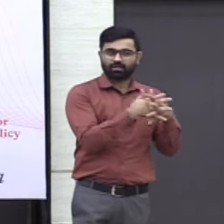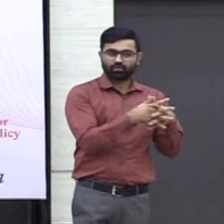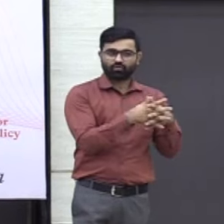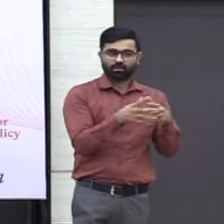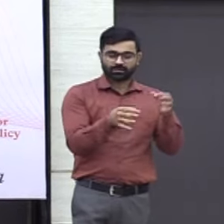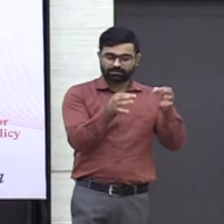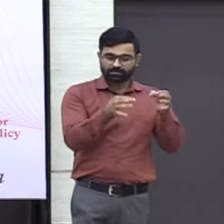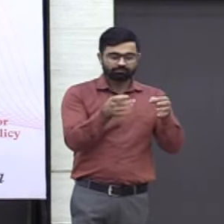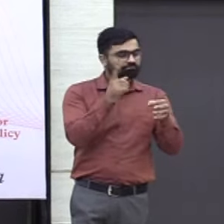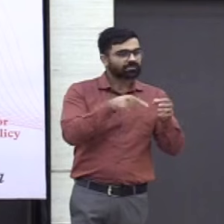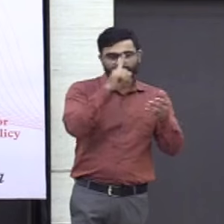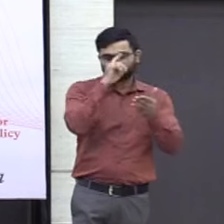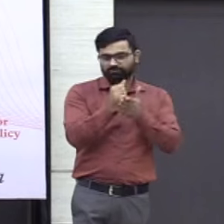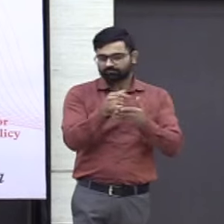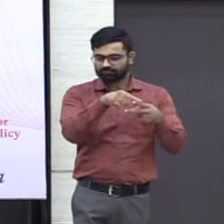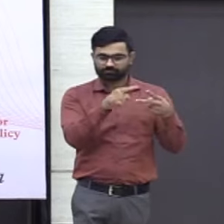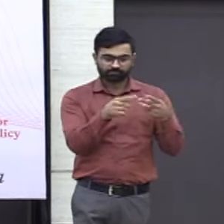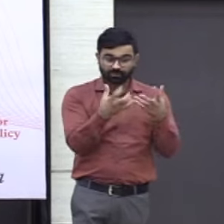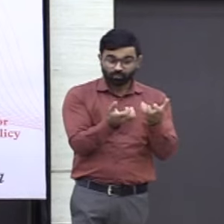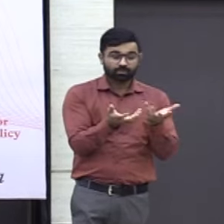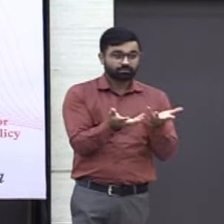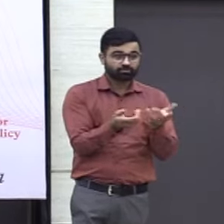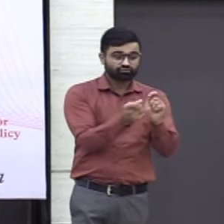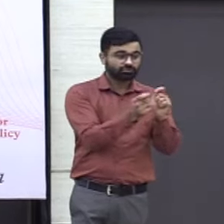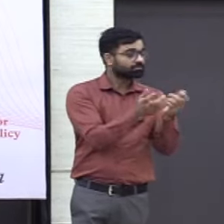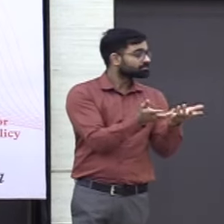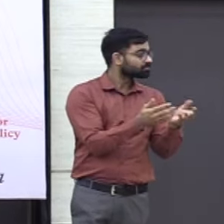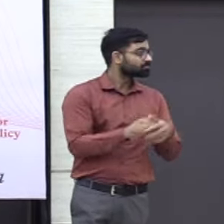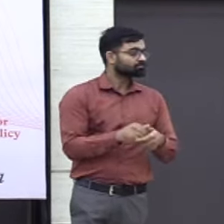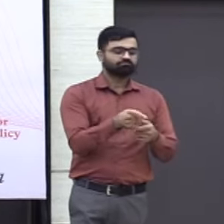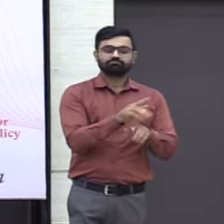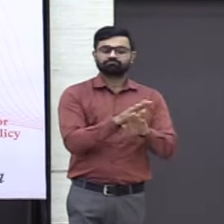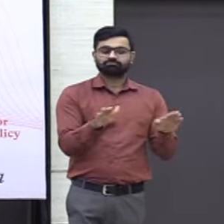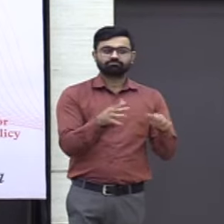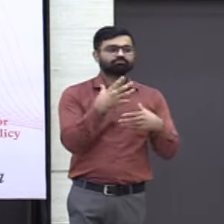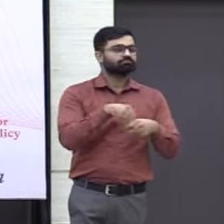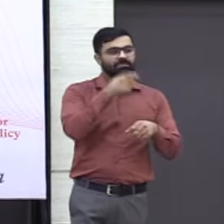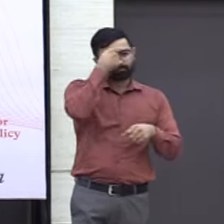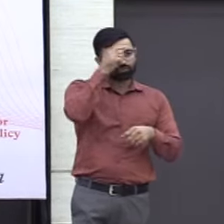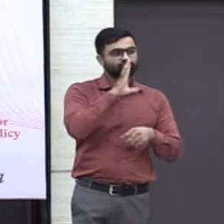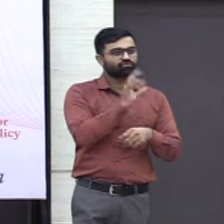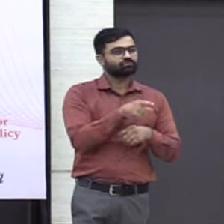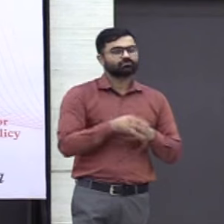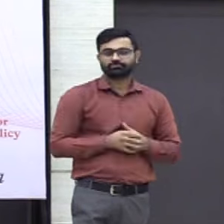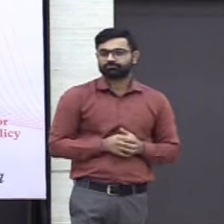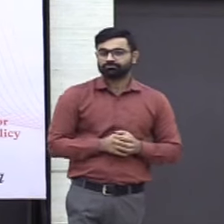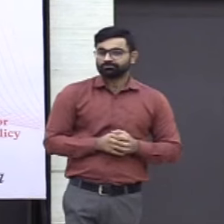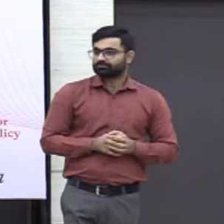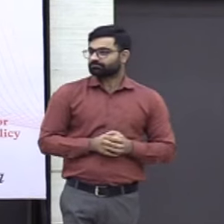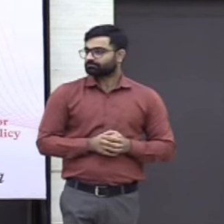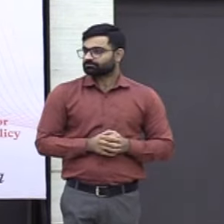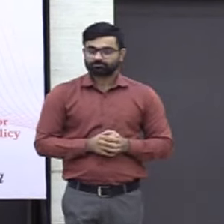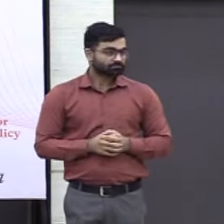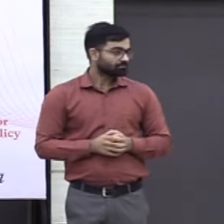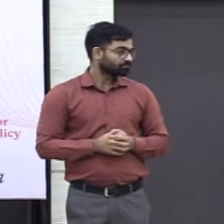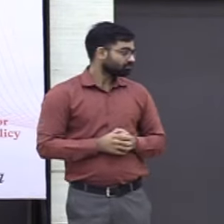the legislation must decide which one you want to actually implement. That's the real problem. There's a question here.